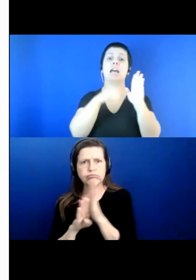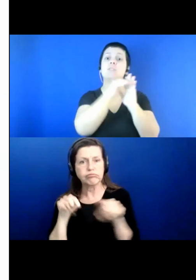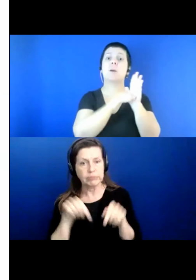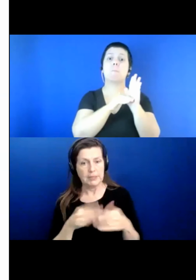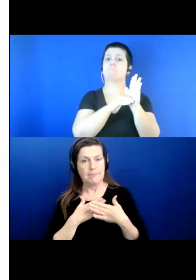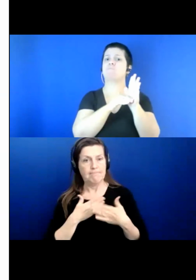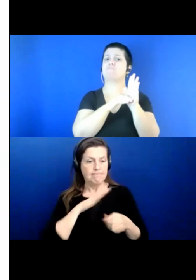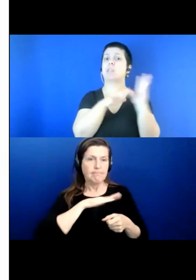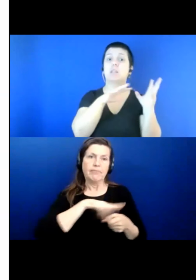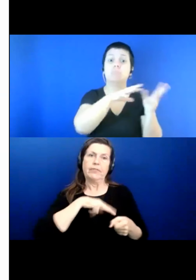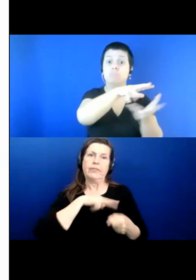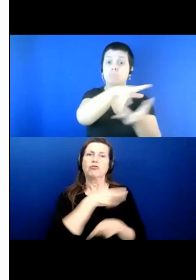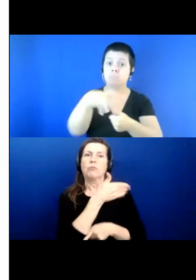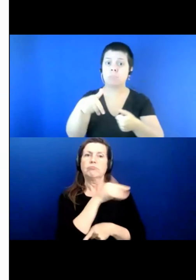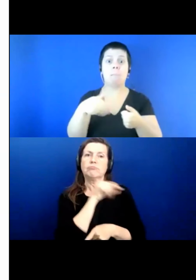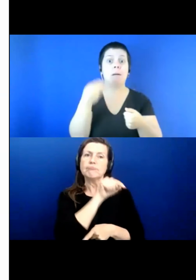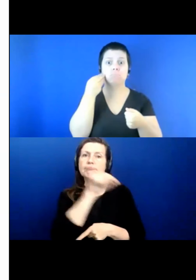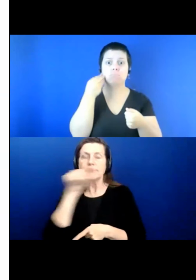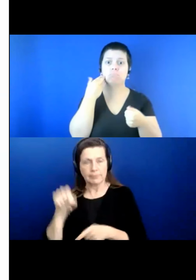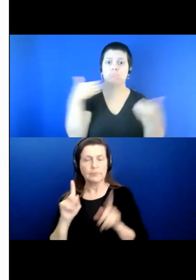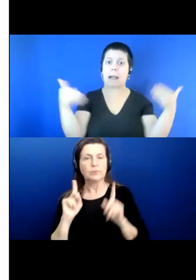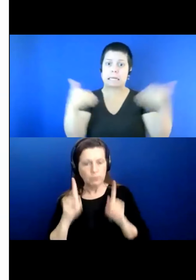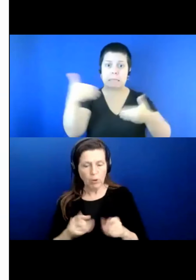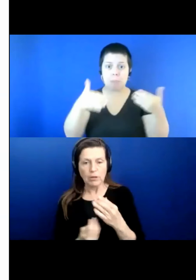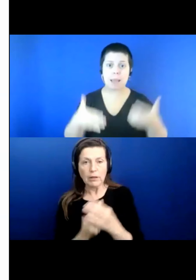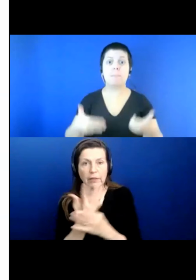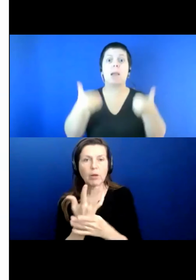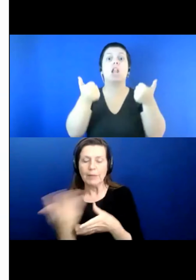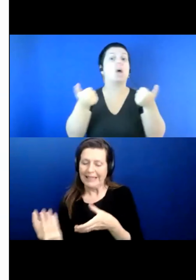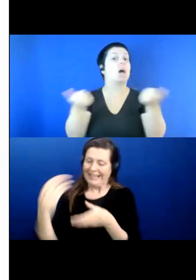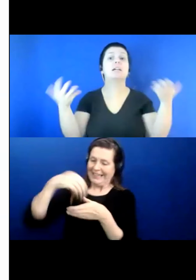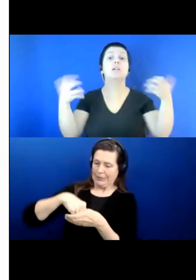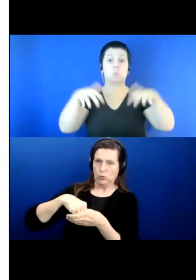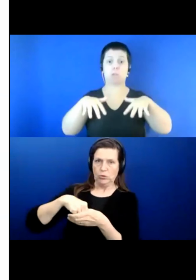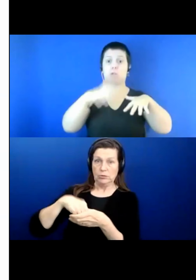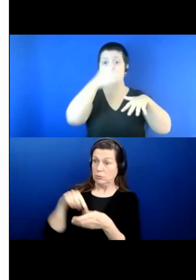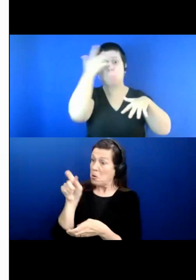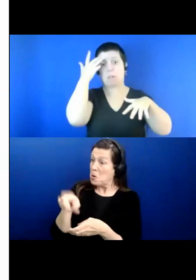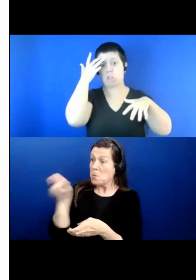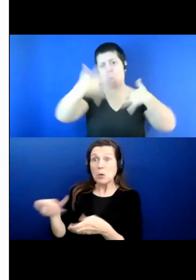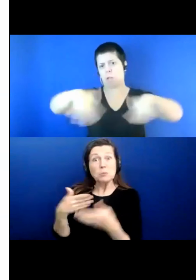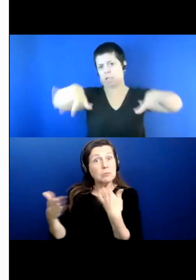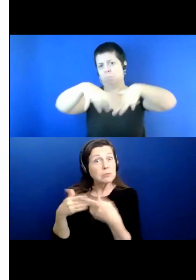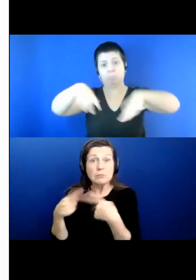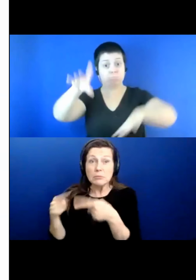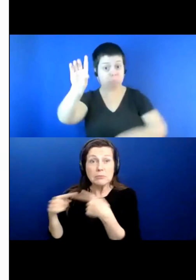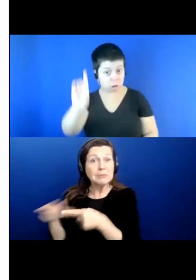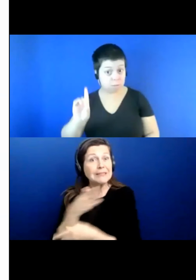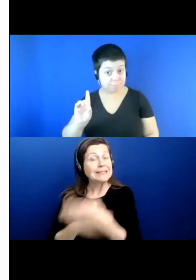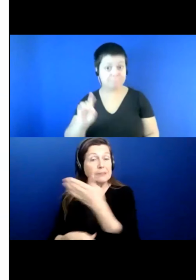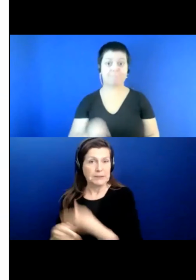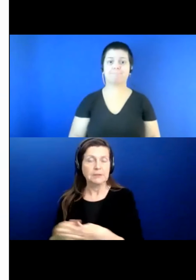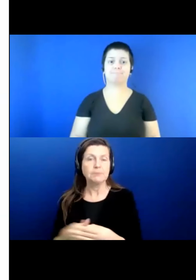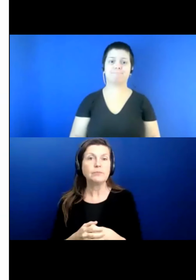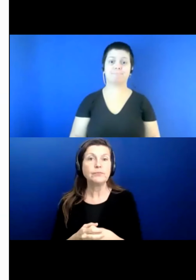enhance and participate mostly on inclusion of persons with disabilities. Well, the challenge